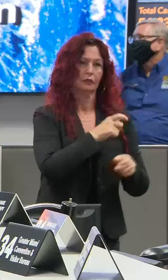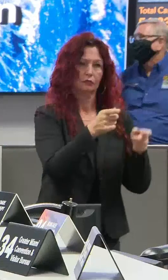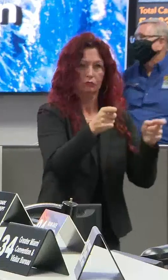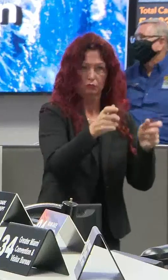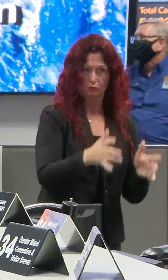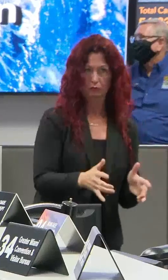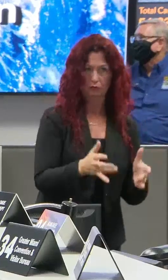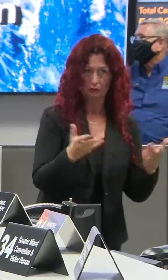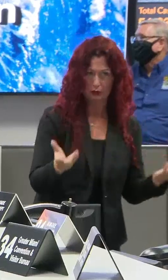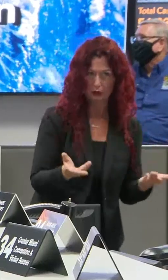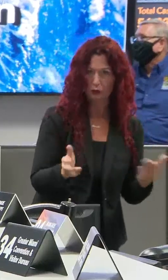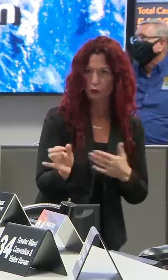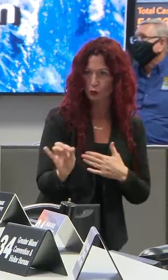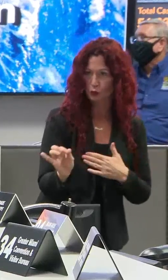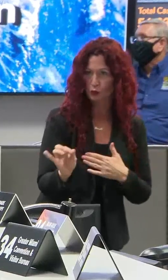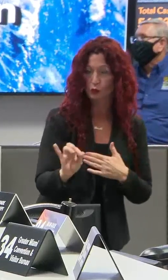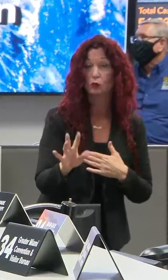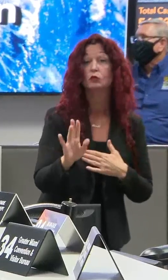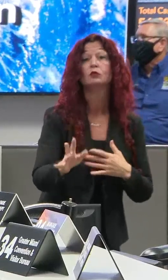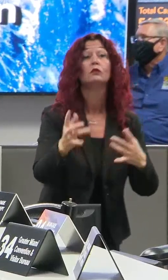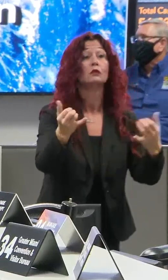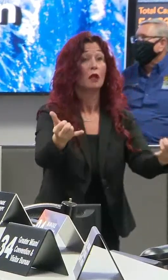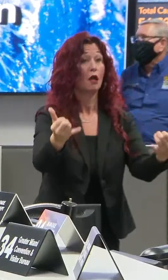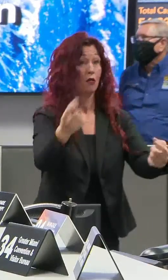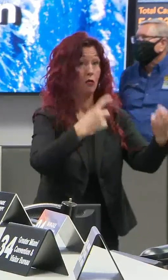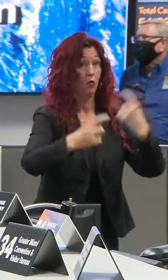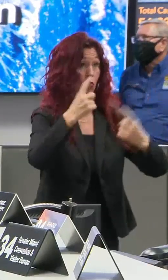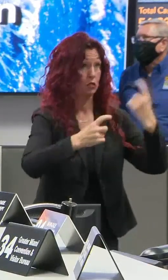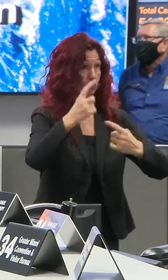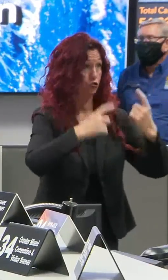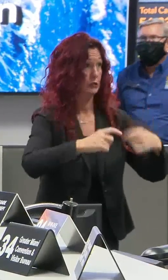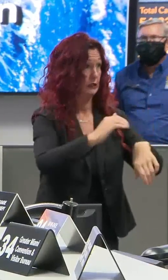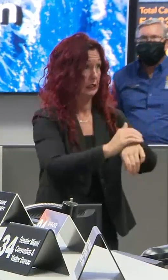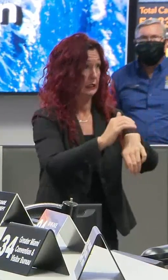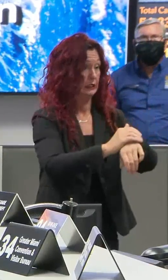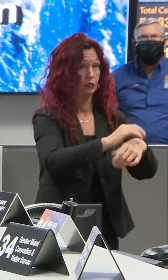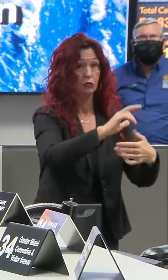any questions in English about the hurricane or what happened yesterday?